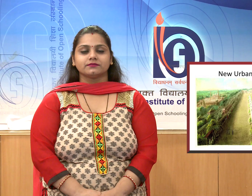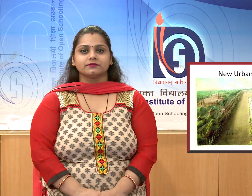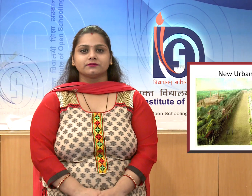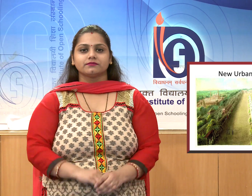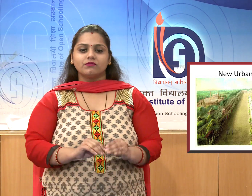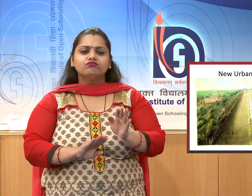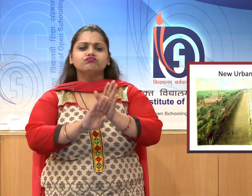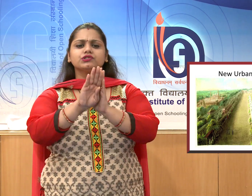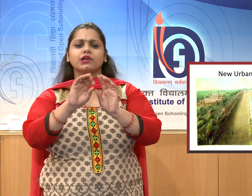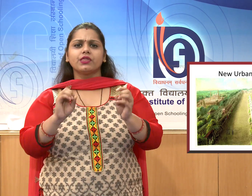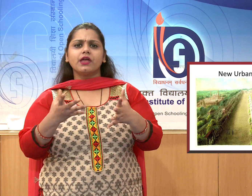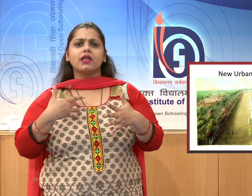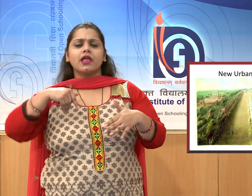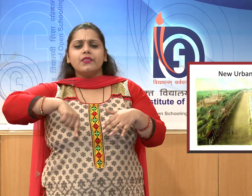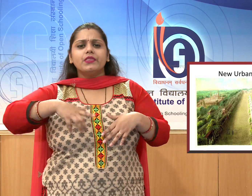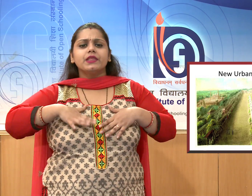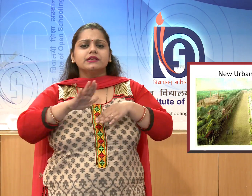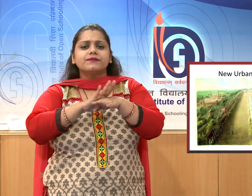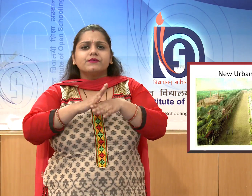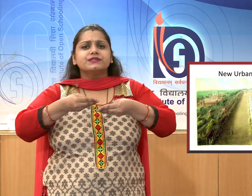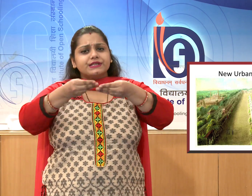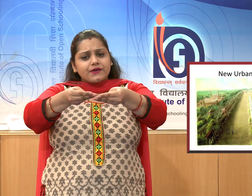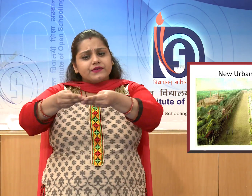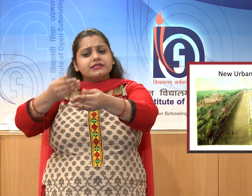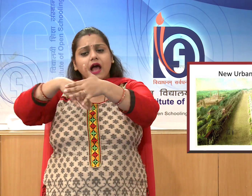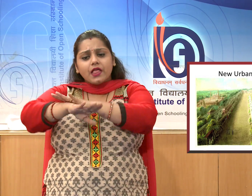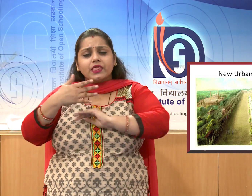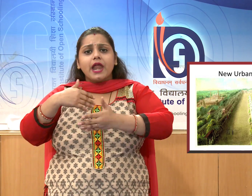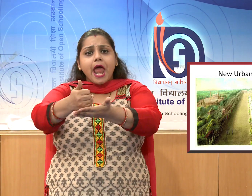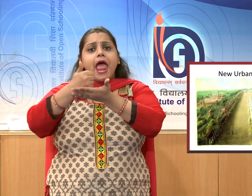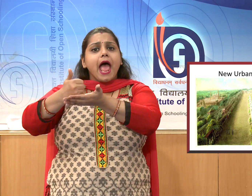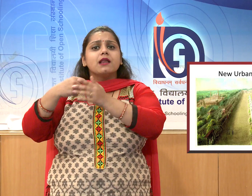came up, which also facilitated trade.